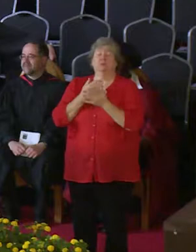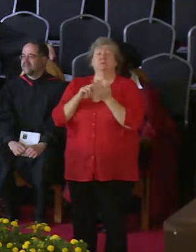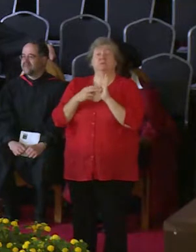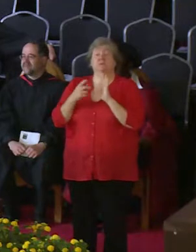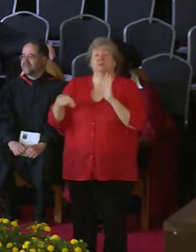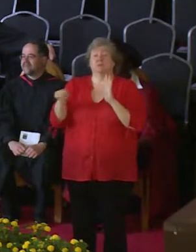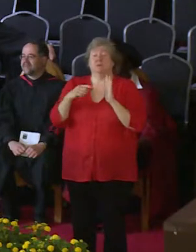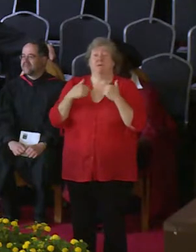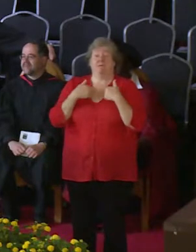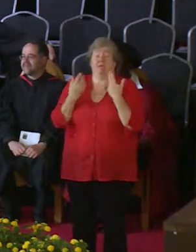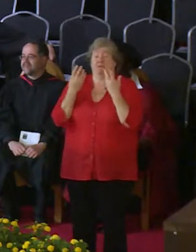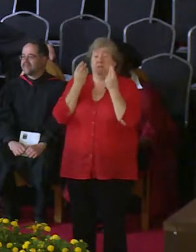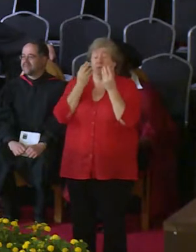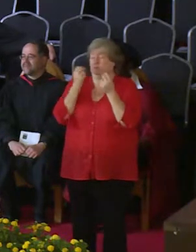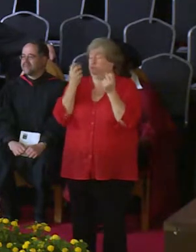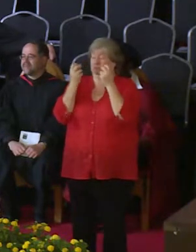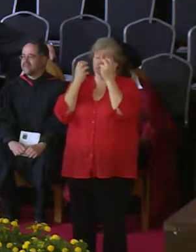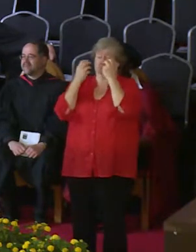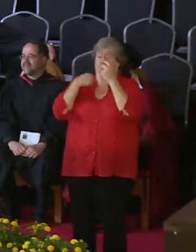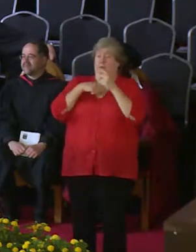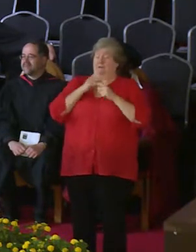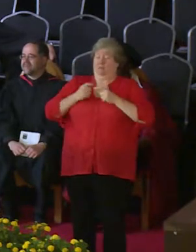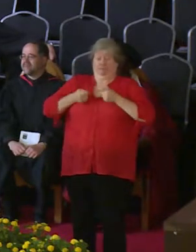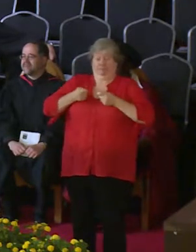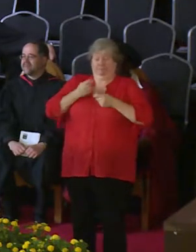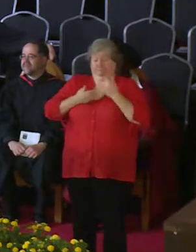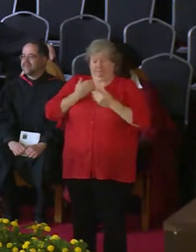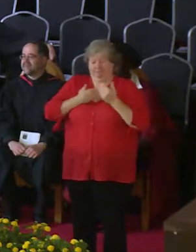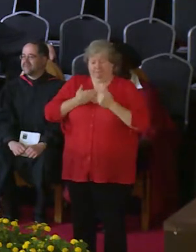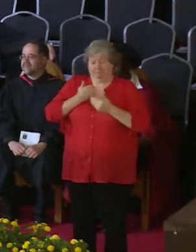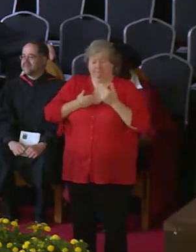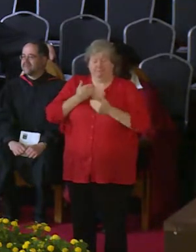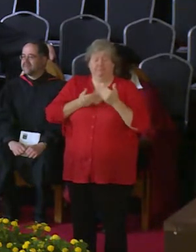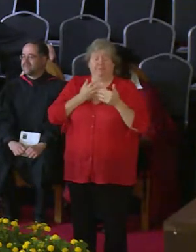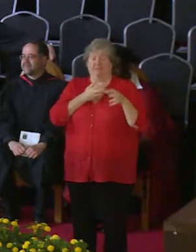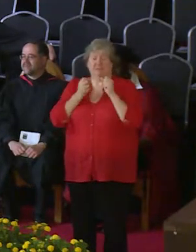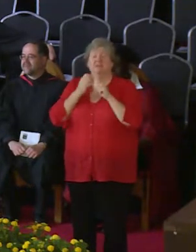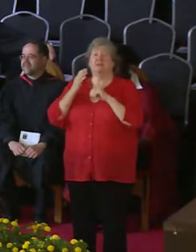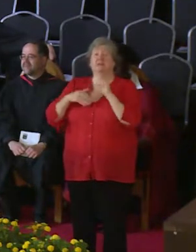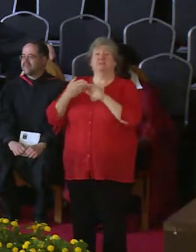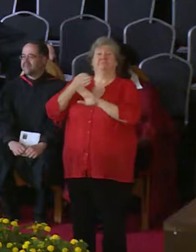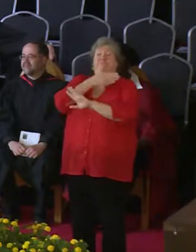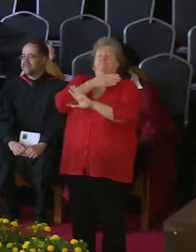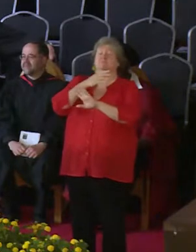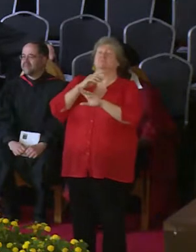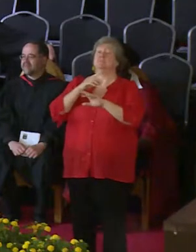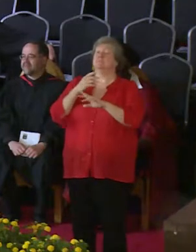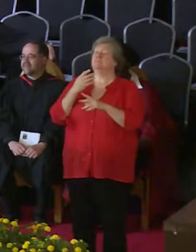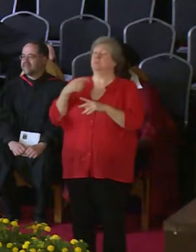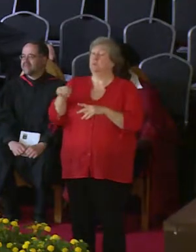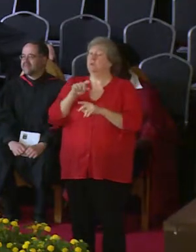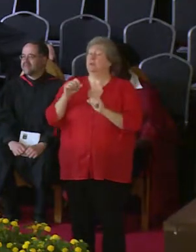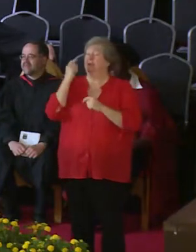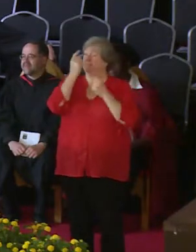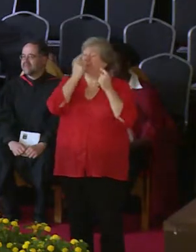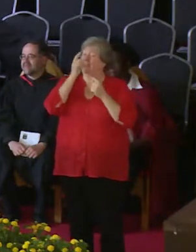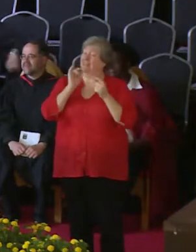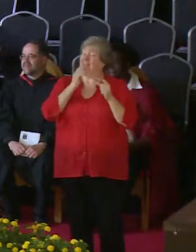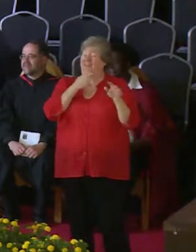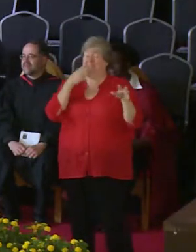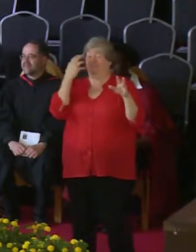and more information in the same amount of time. We need to think faster. We might call that fast thinking reactive